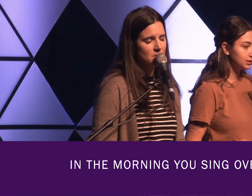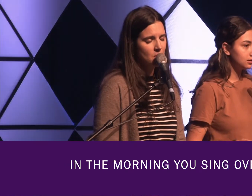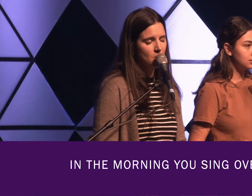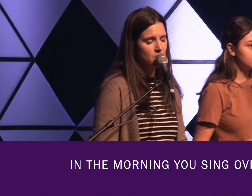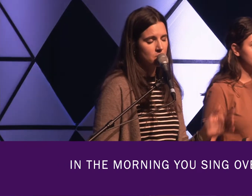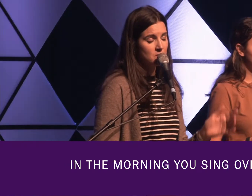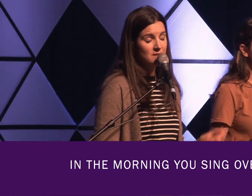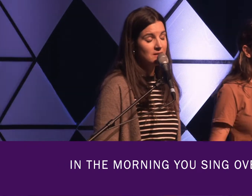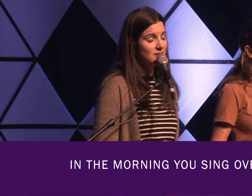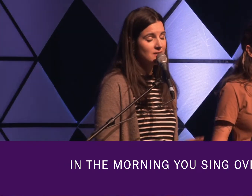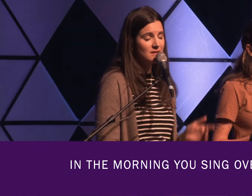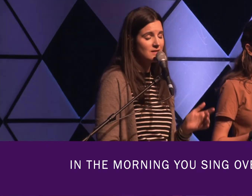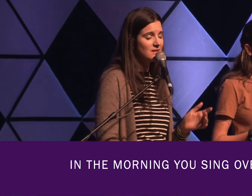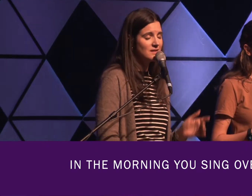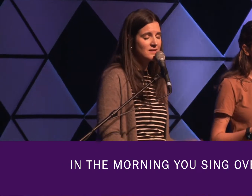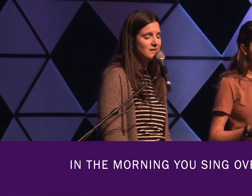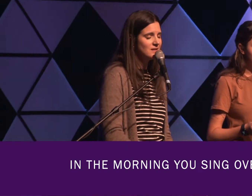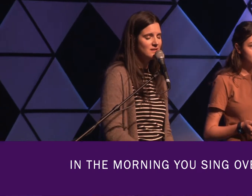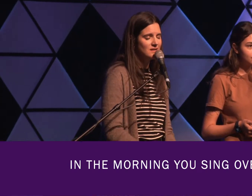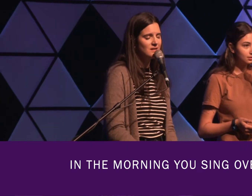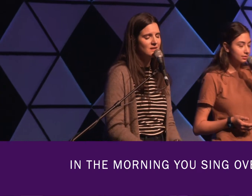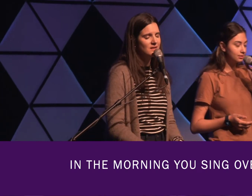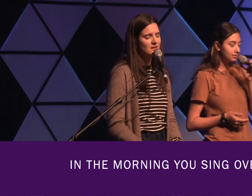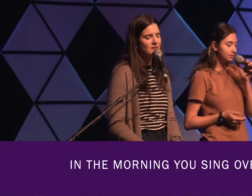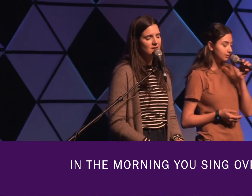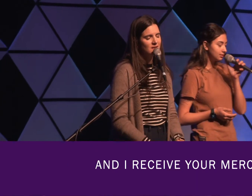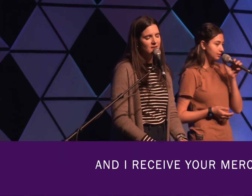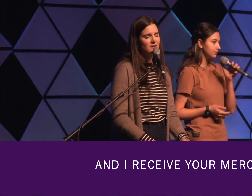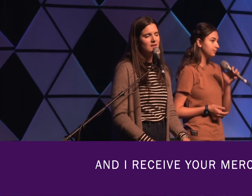you sing over me,